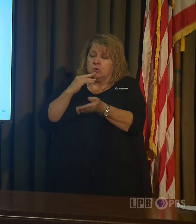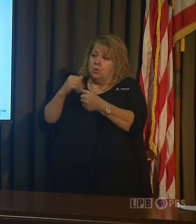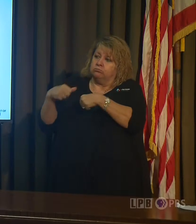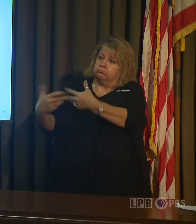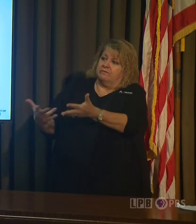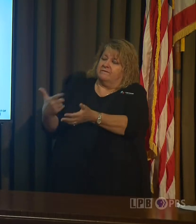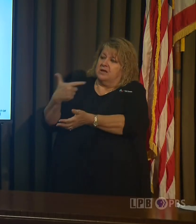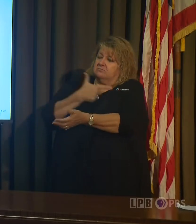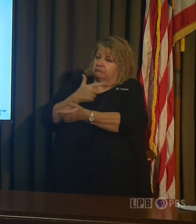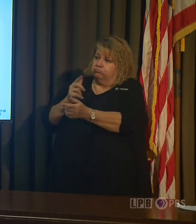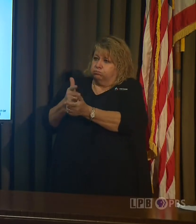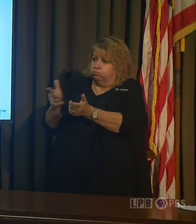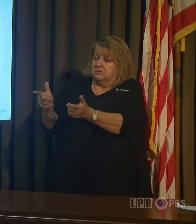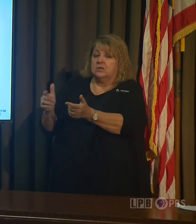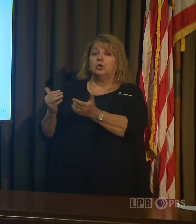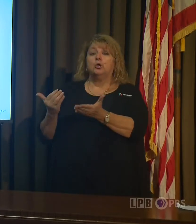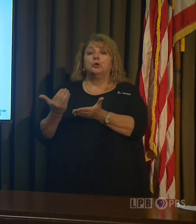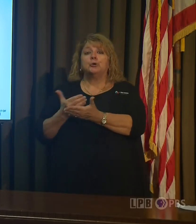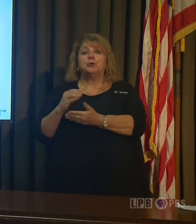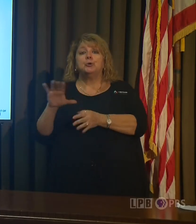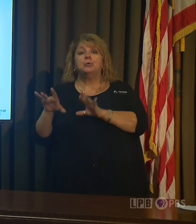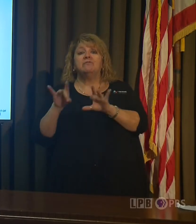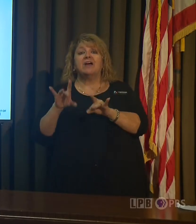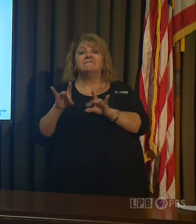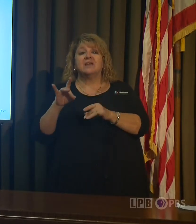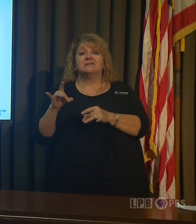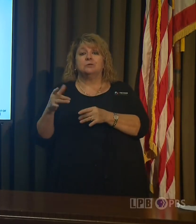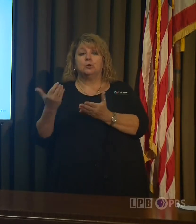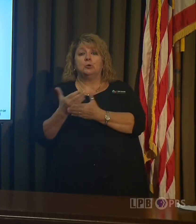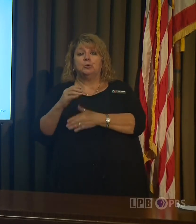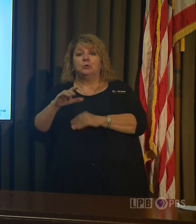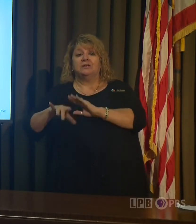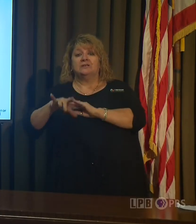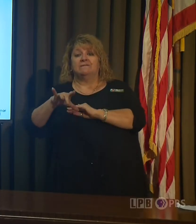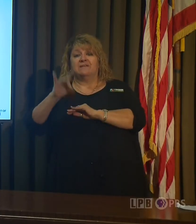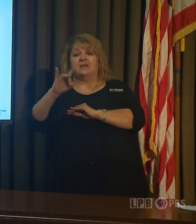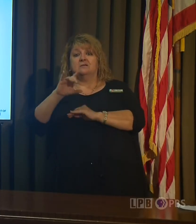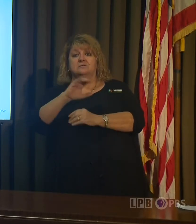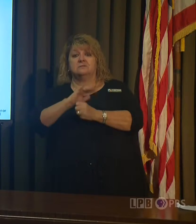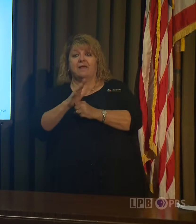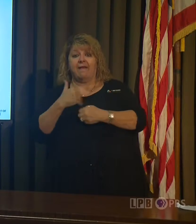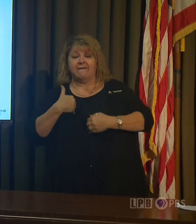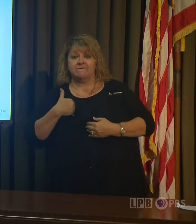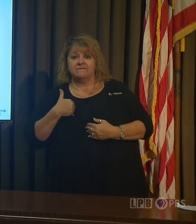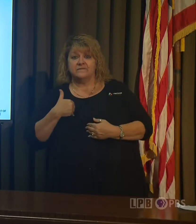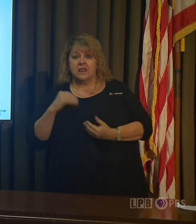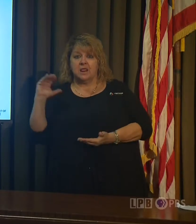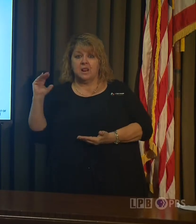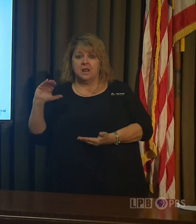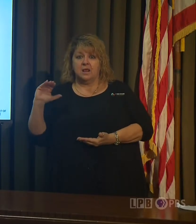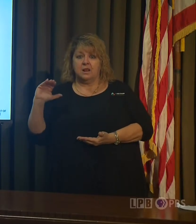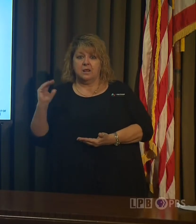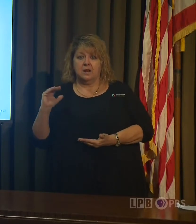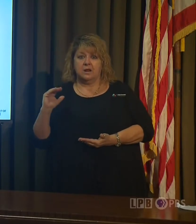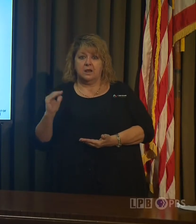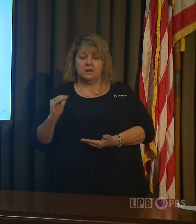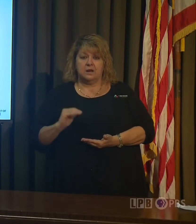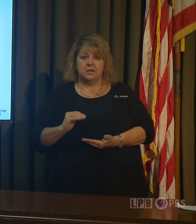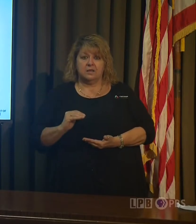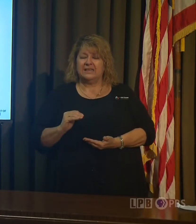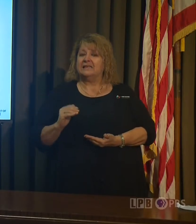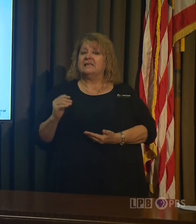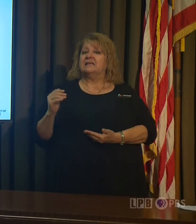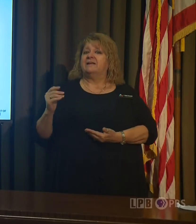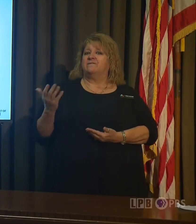the number of new cases diagnosed has gone down considerably. For the past 8 weeks, we have been in the low